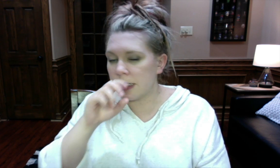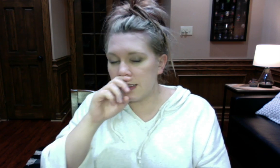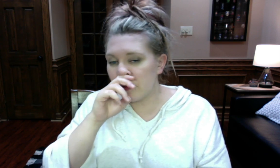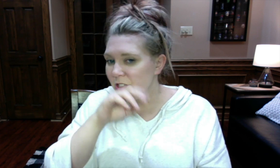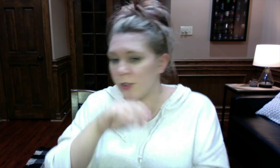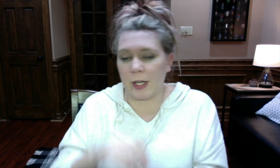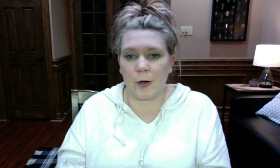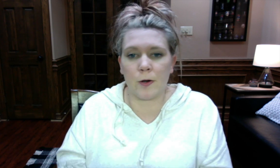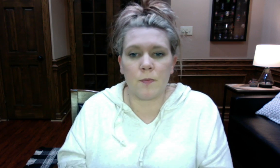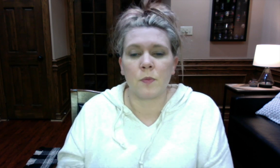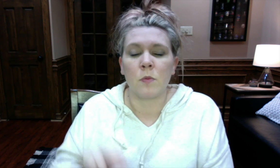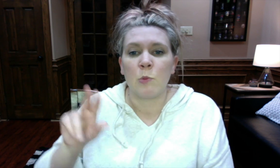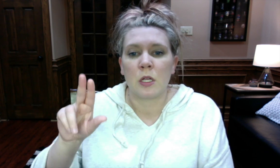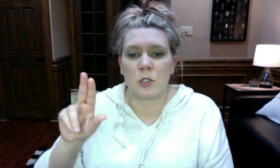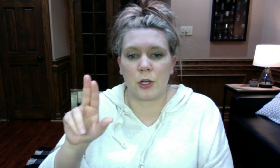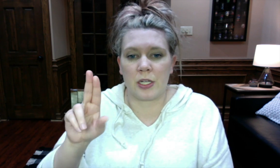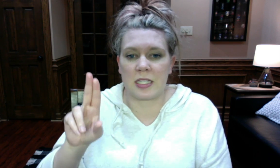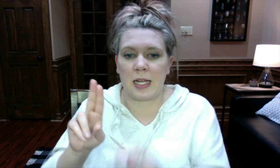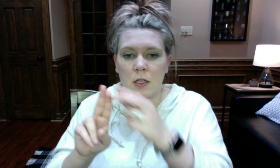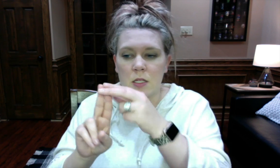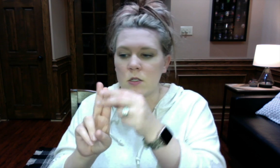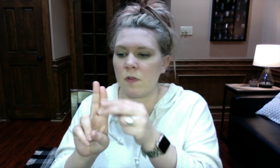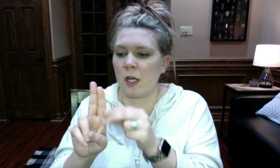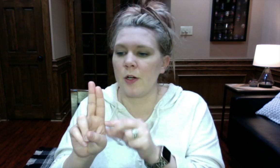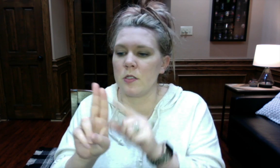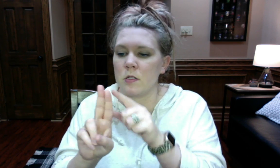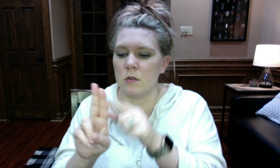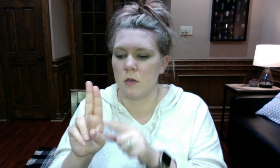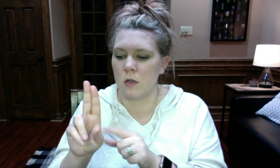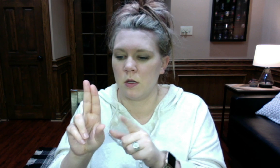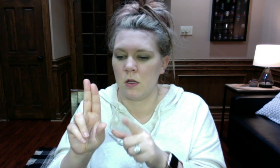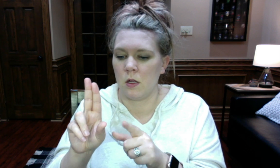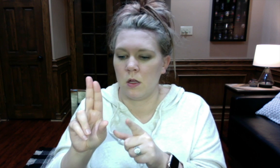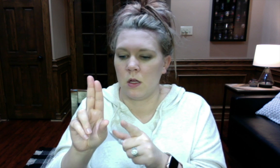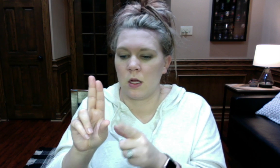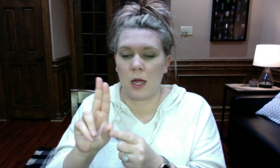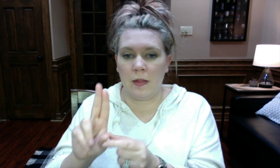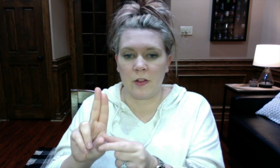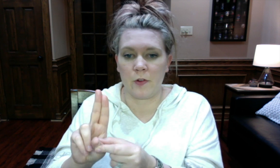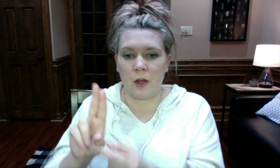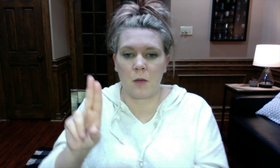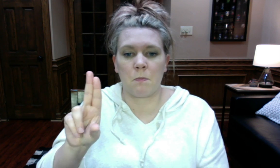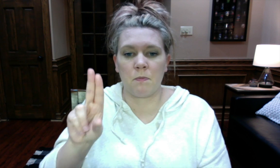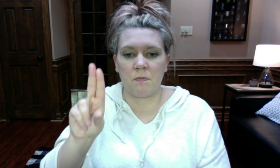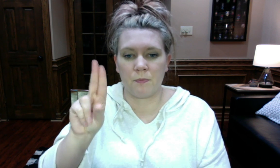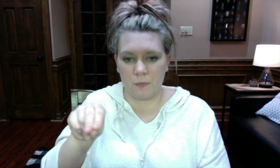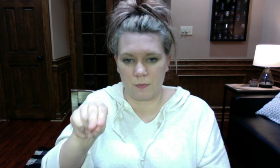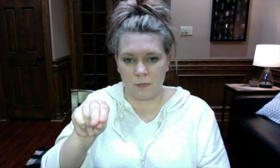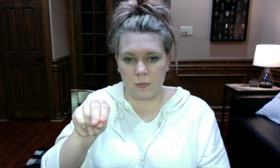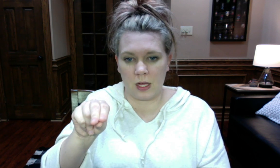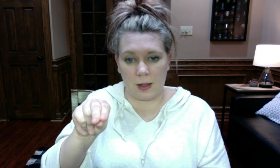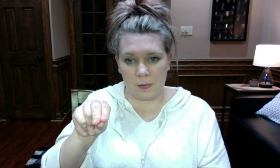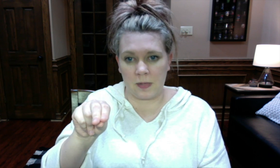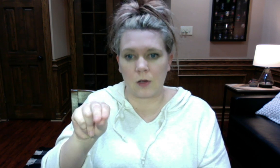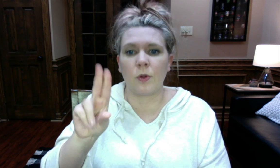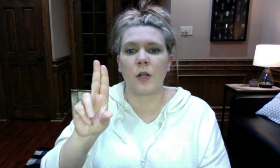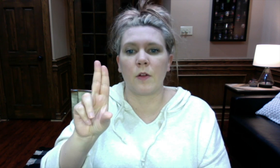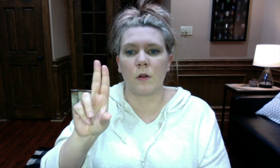little bit trickier. So you're going to take these 2 fingers and then your thumb and clamp them down on one another.